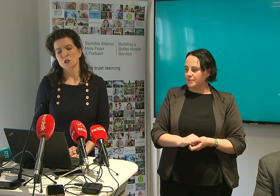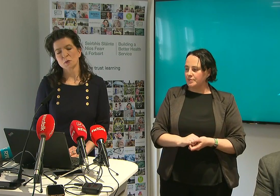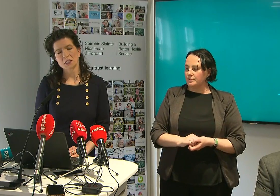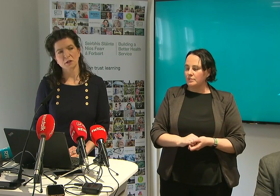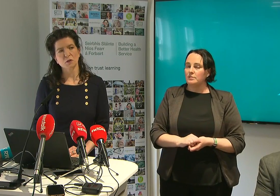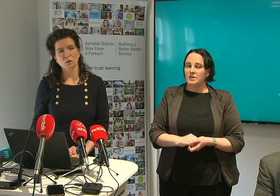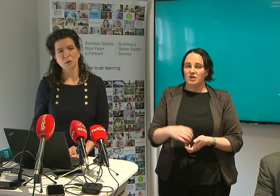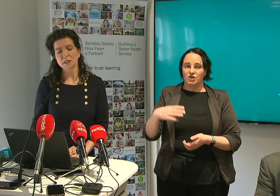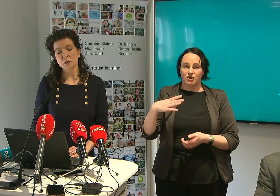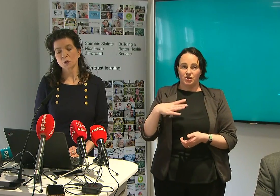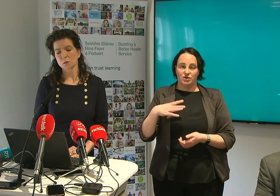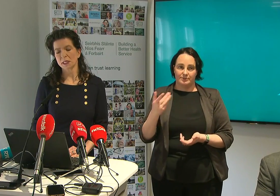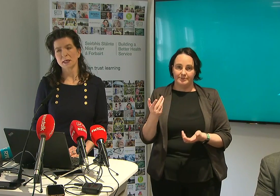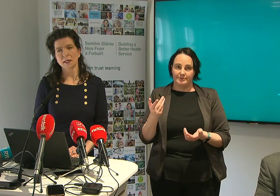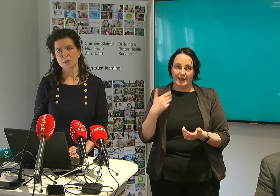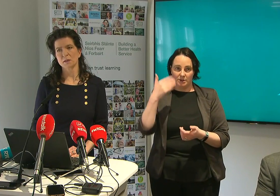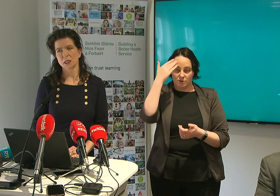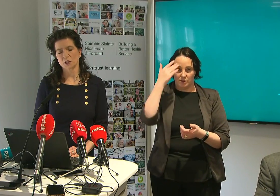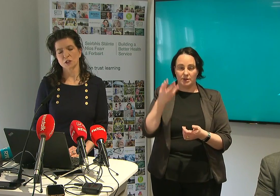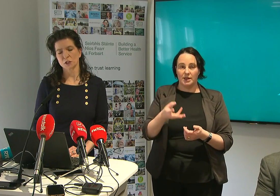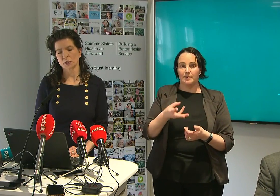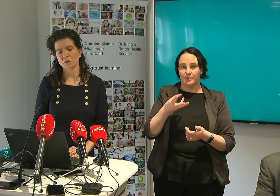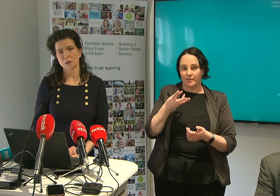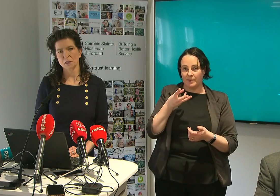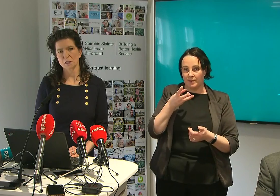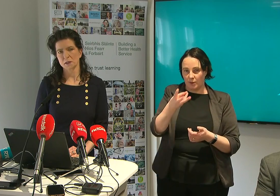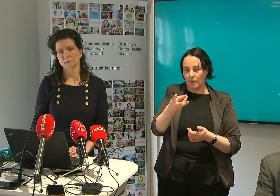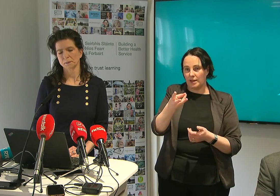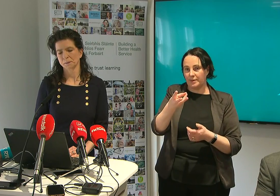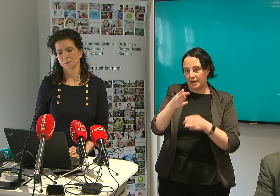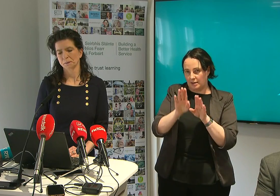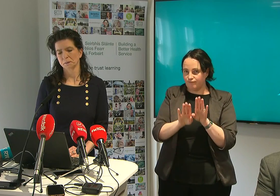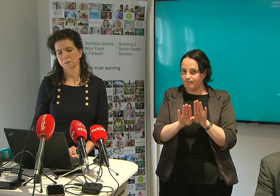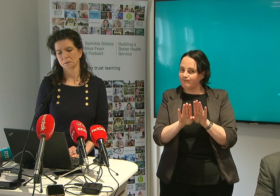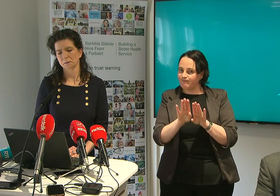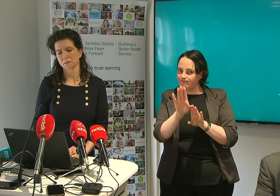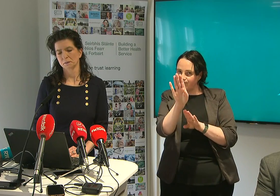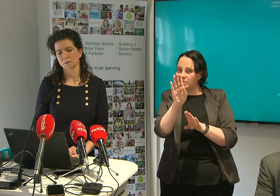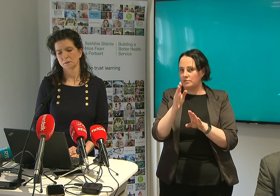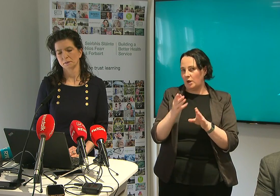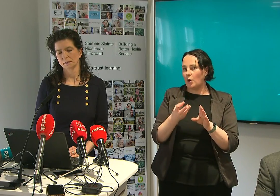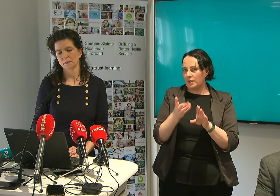And just to point out that there will soon be an epidemiological curve for Ireland.